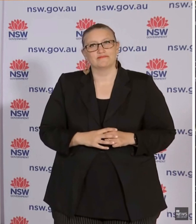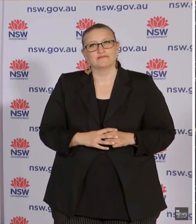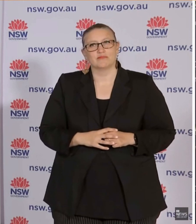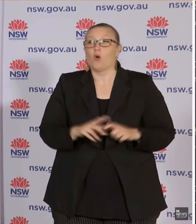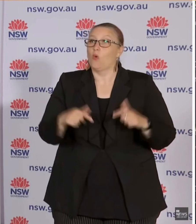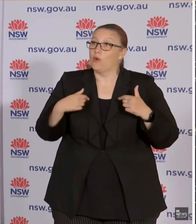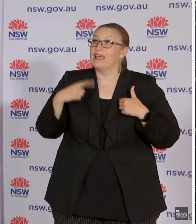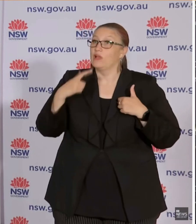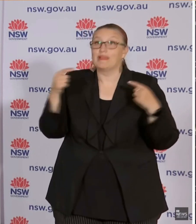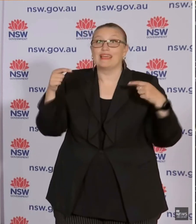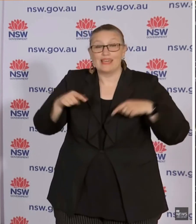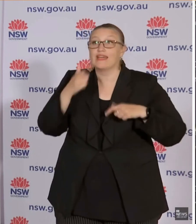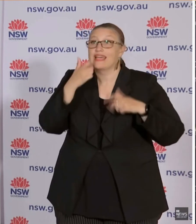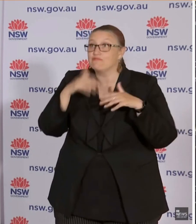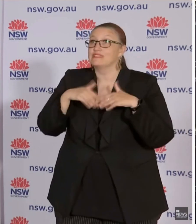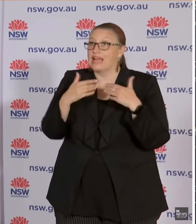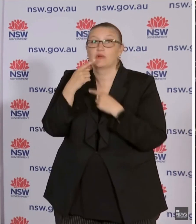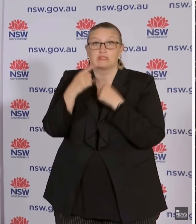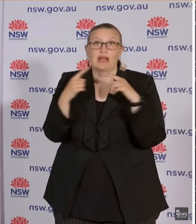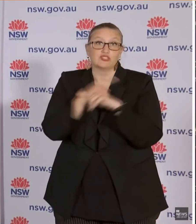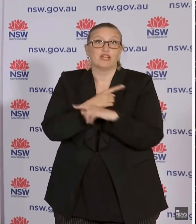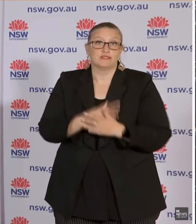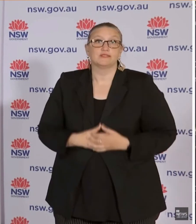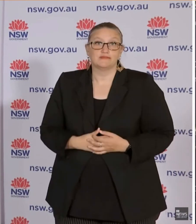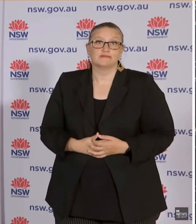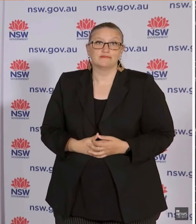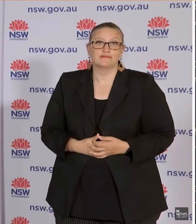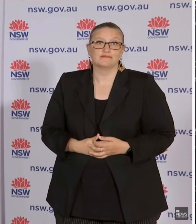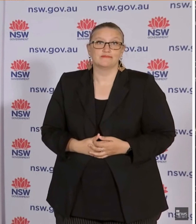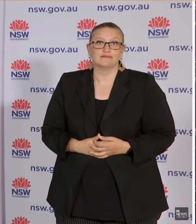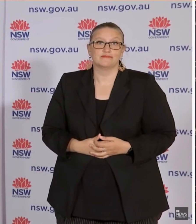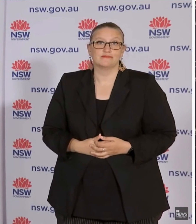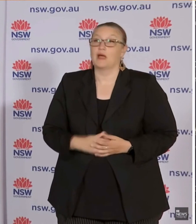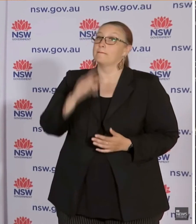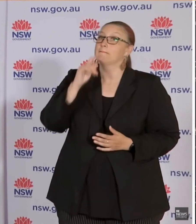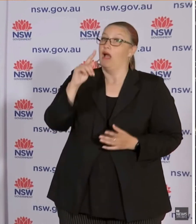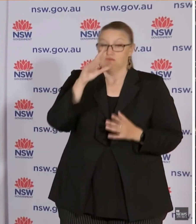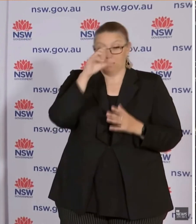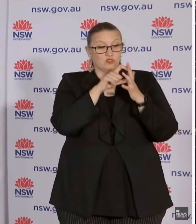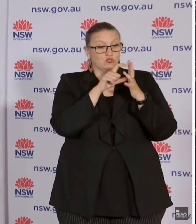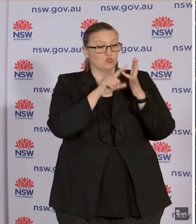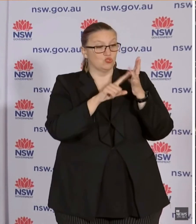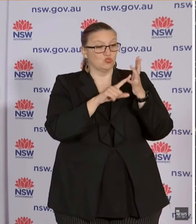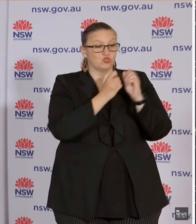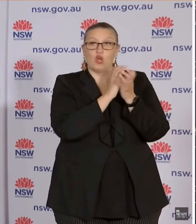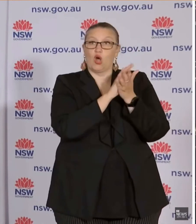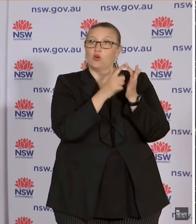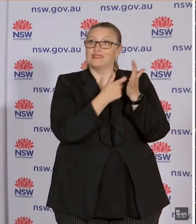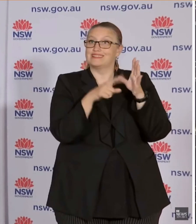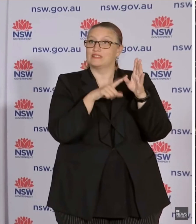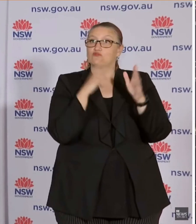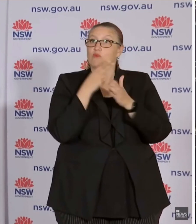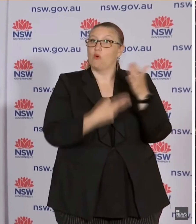ongoing conversations every day to explain the changes we're making, but it's transitioning, and the Doe report talks about this, it's transitioning from